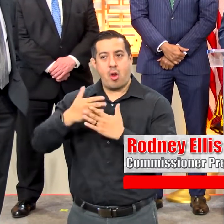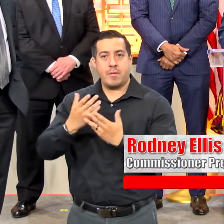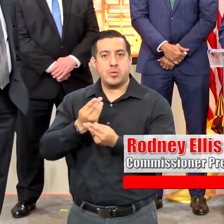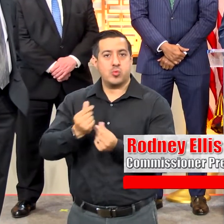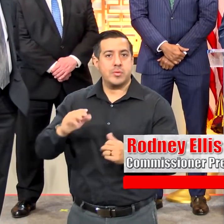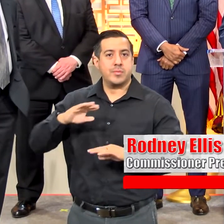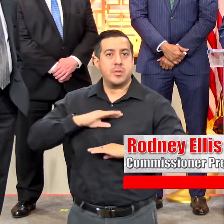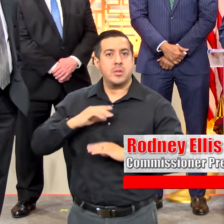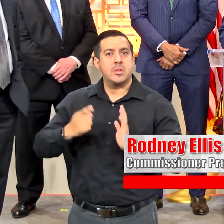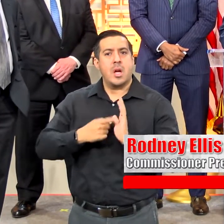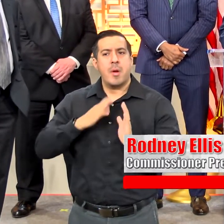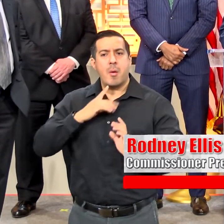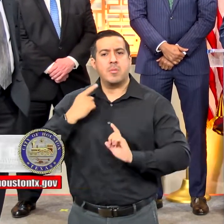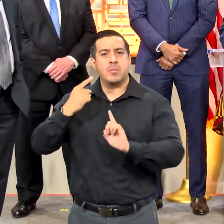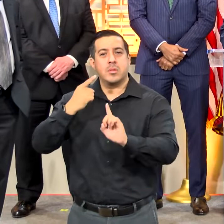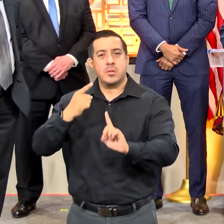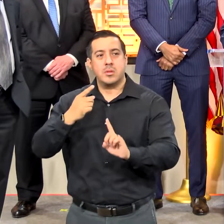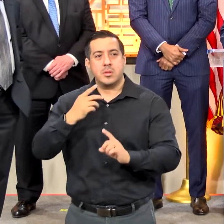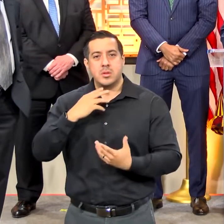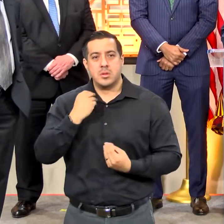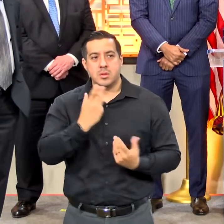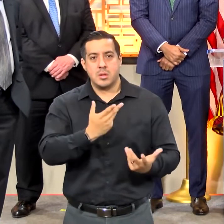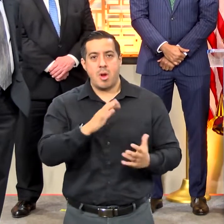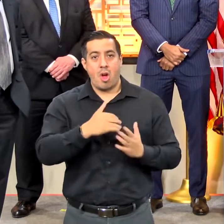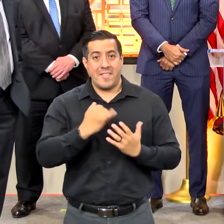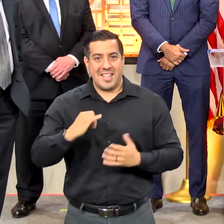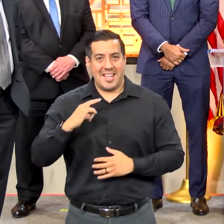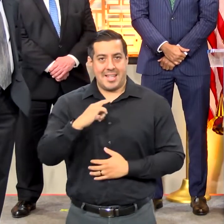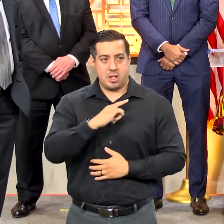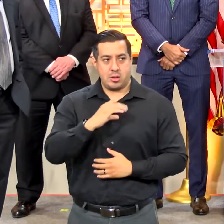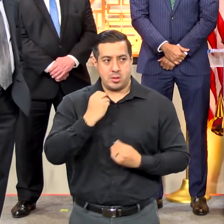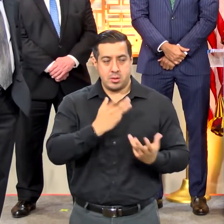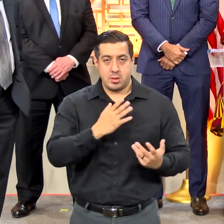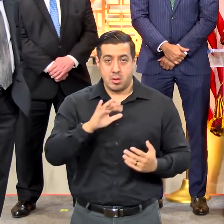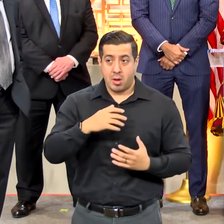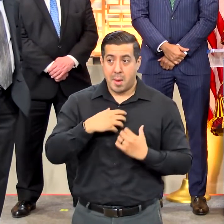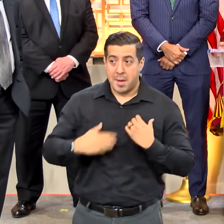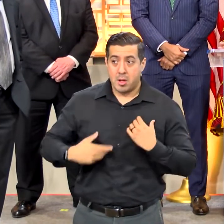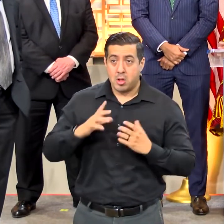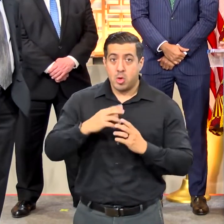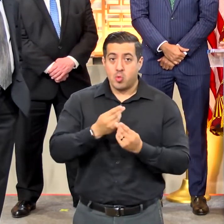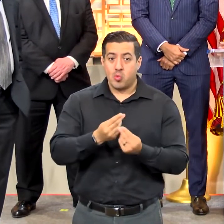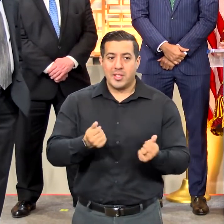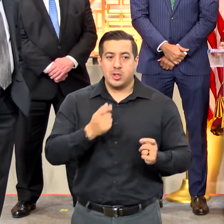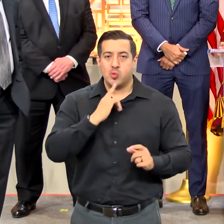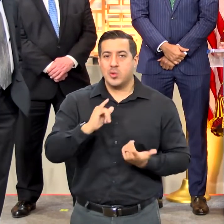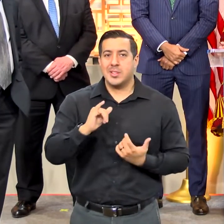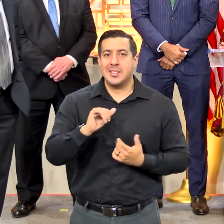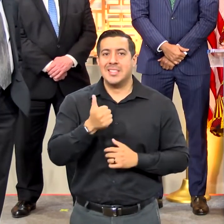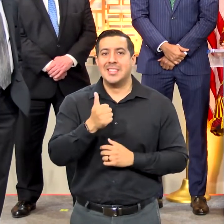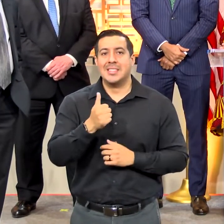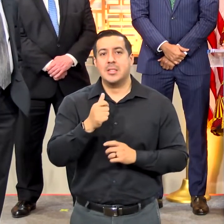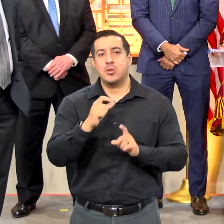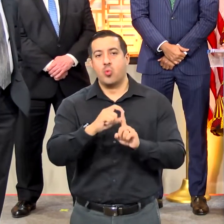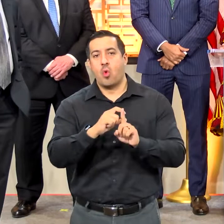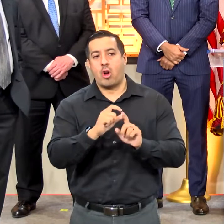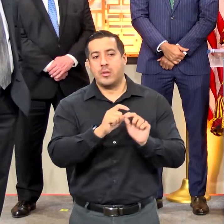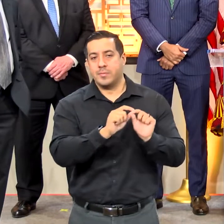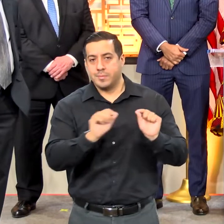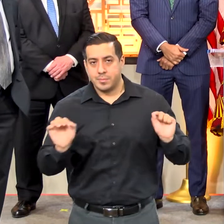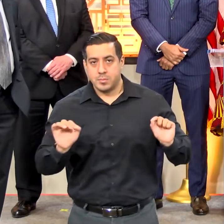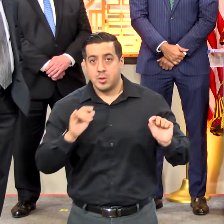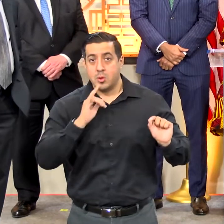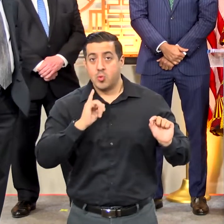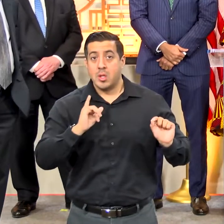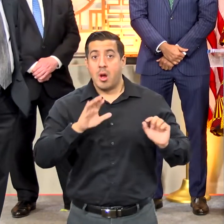sometimes I used to point out when we were in the legislature, Mayor, that a resolution is just a 10-letter word. So the